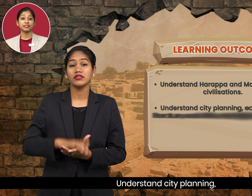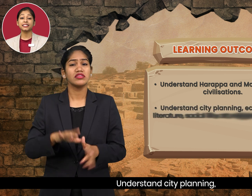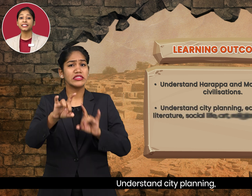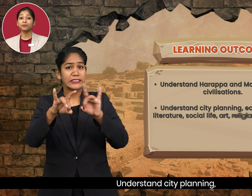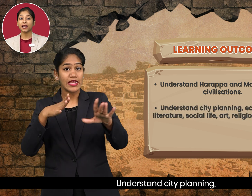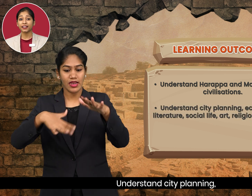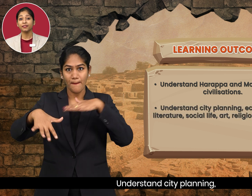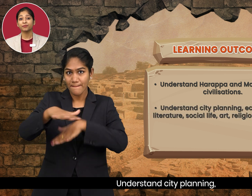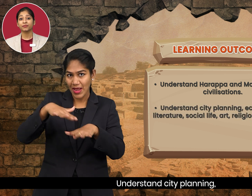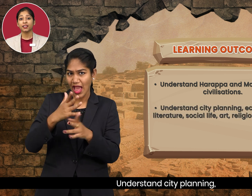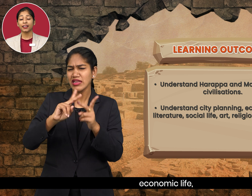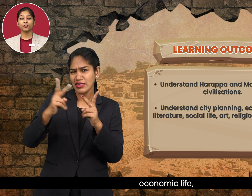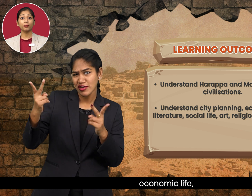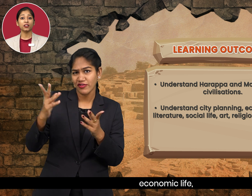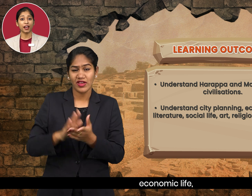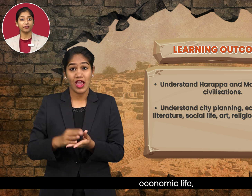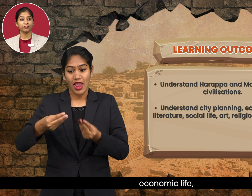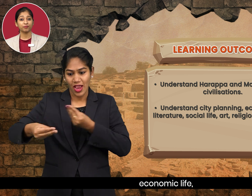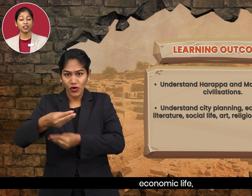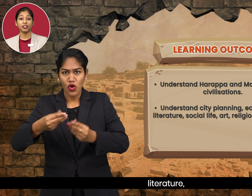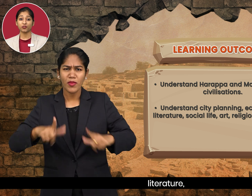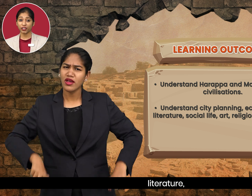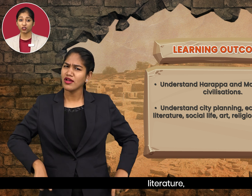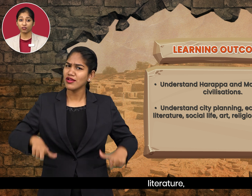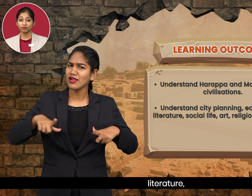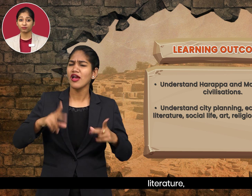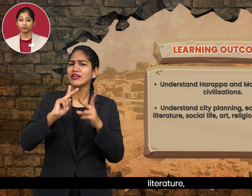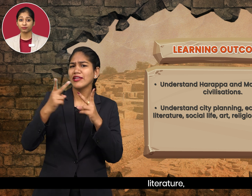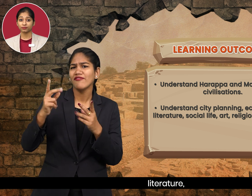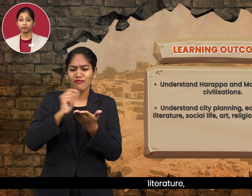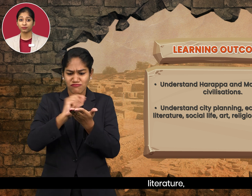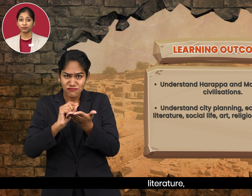Understand the city planning, economic life, literature,